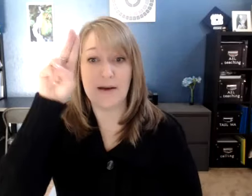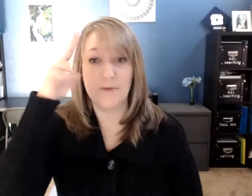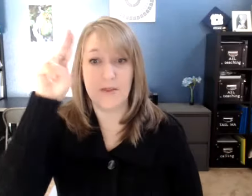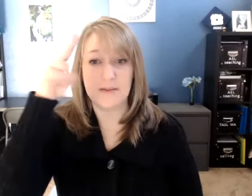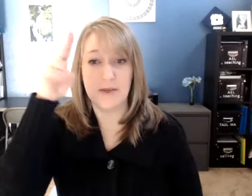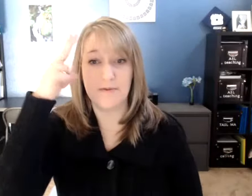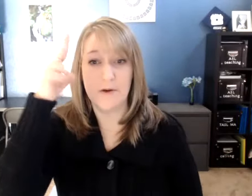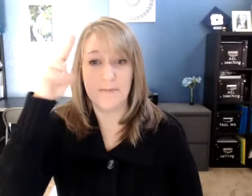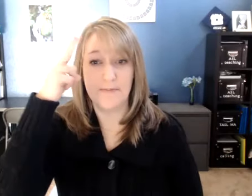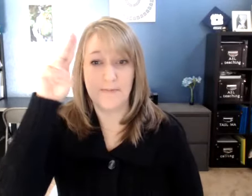and forth this way if you want.